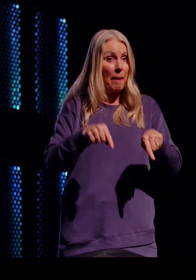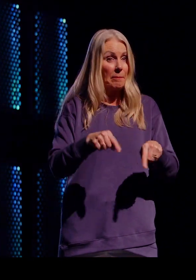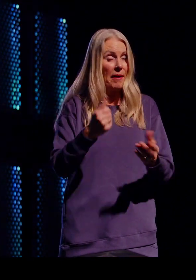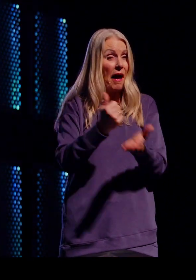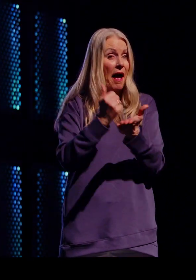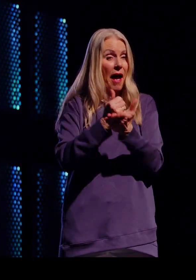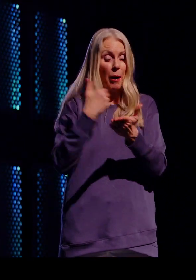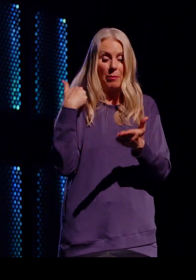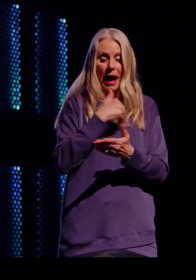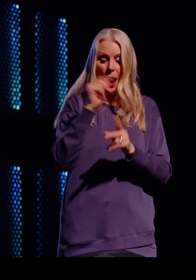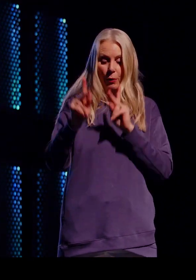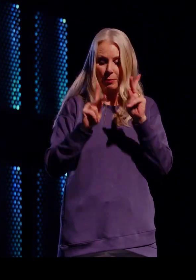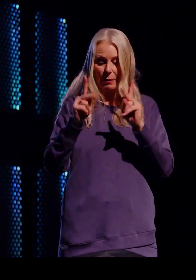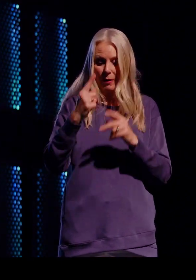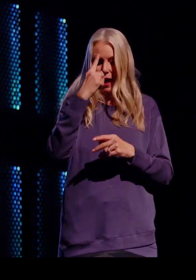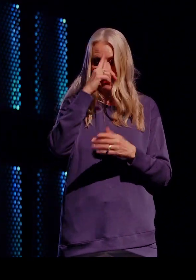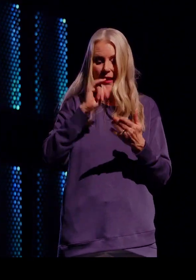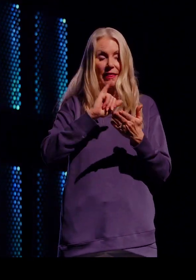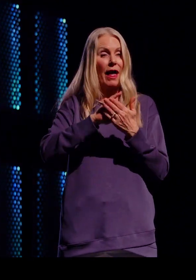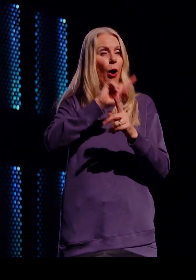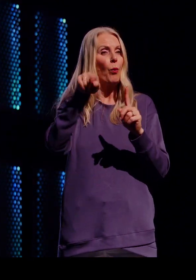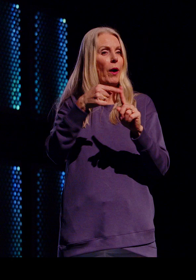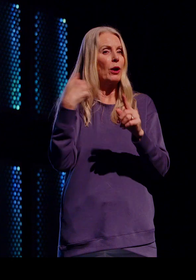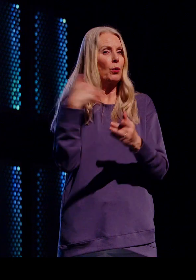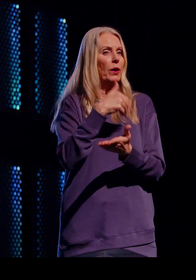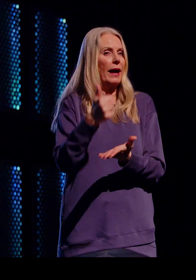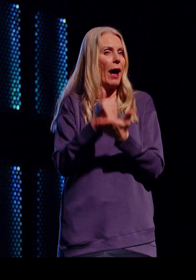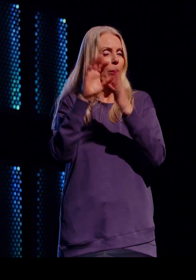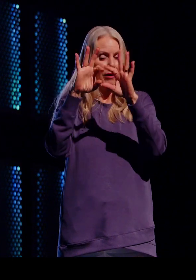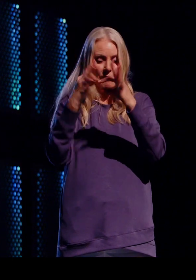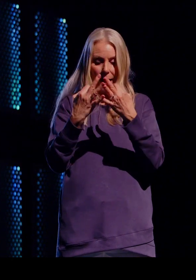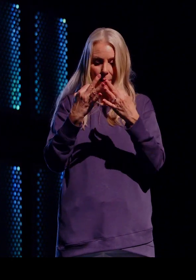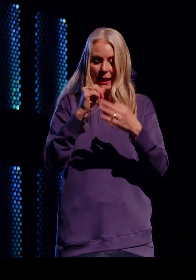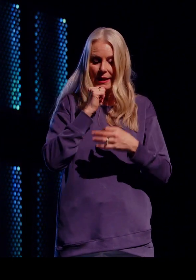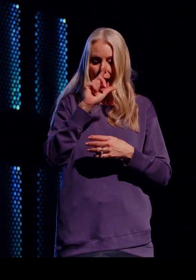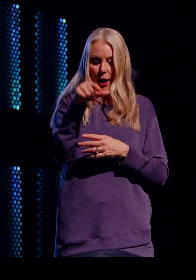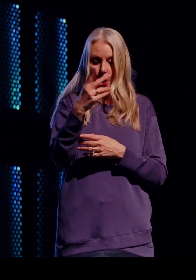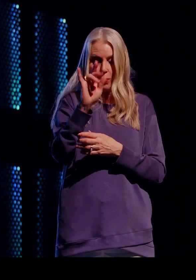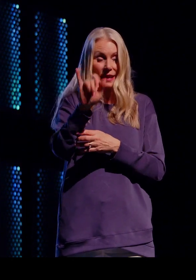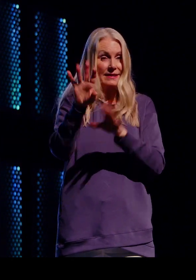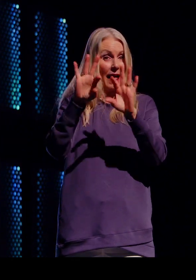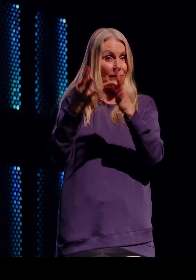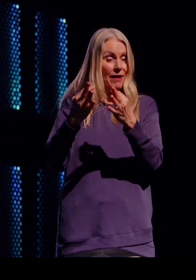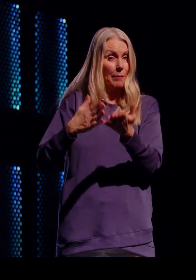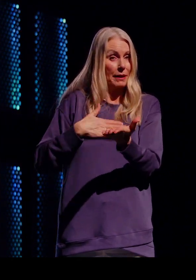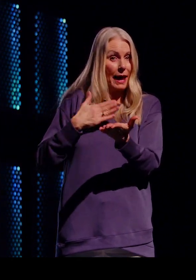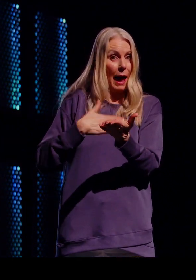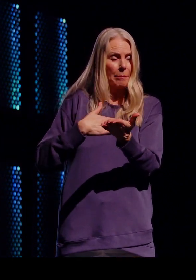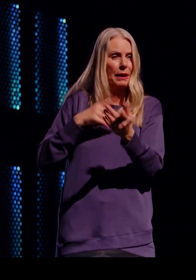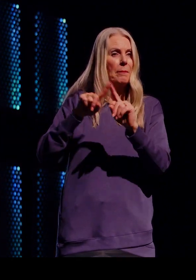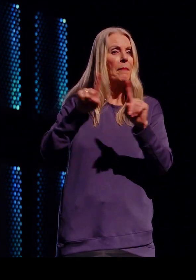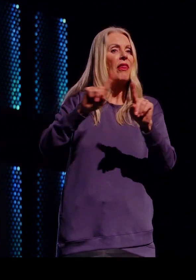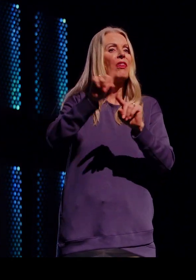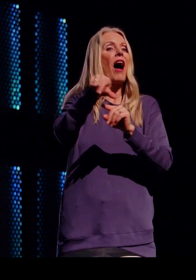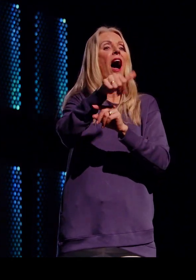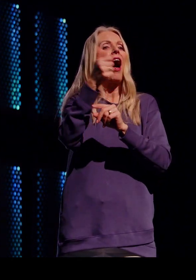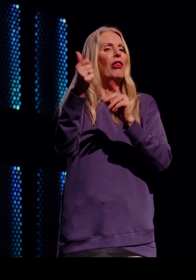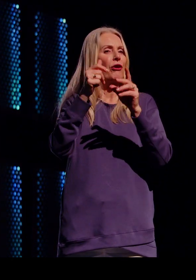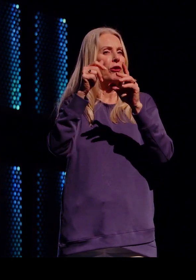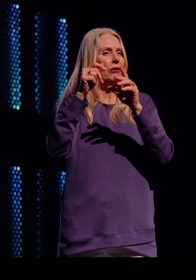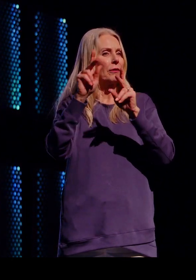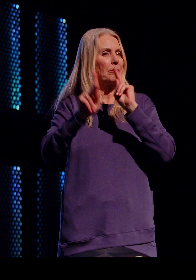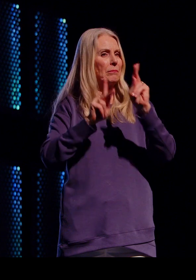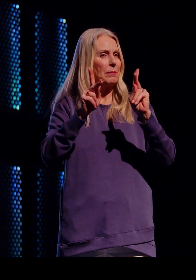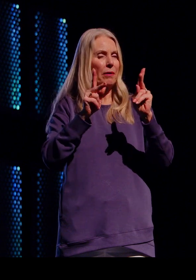people. And I think that when you help a family, not only that family is happy, you know, the other families around, they're happy for that